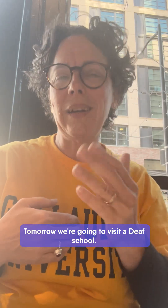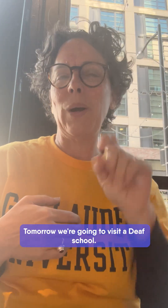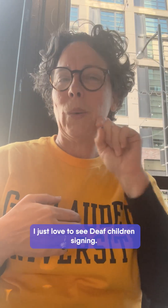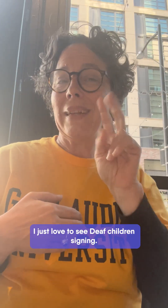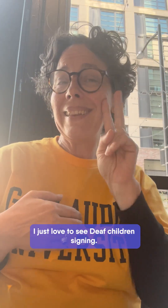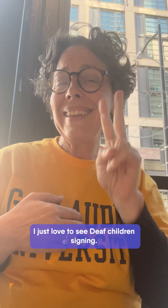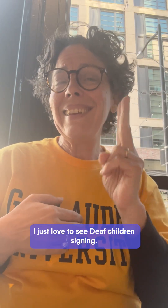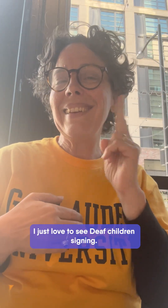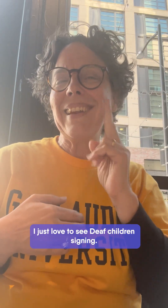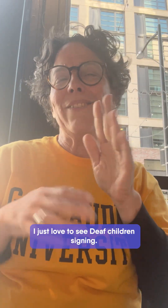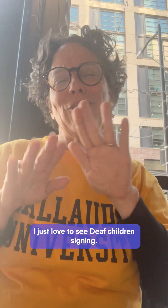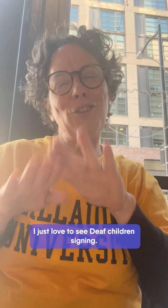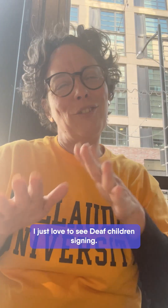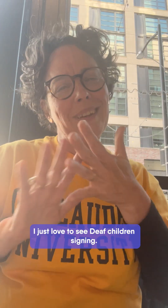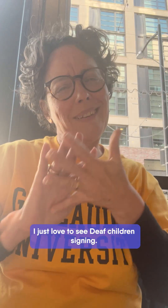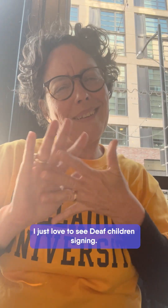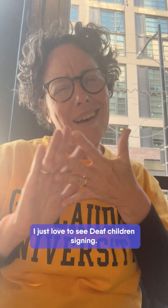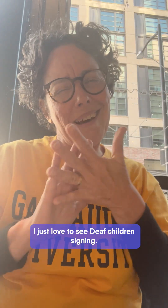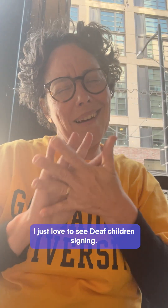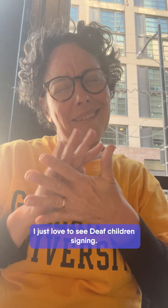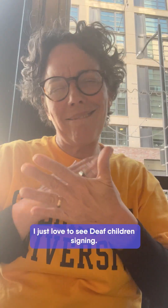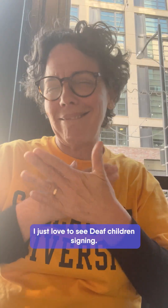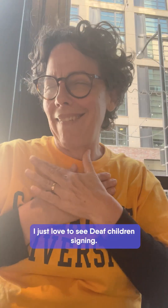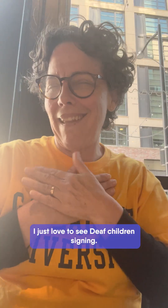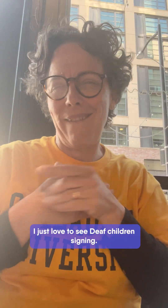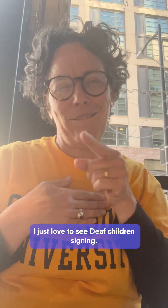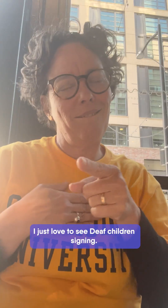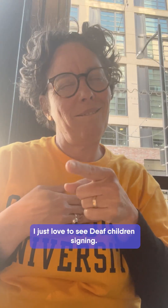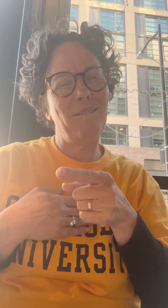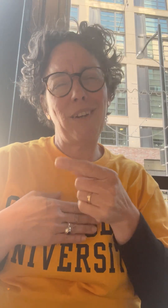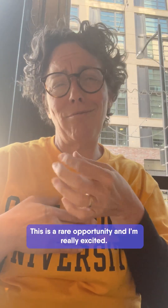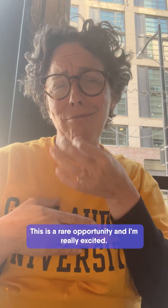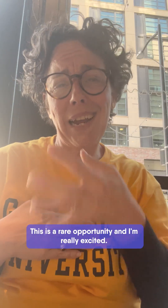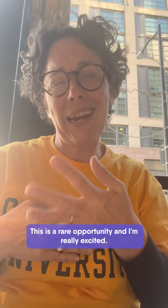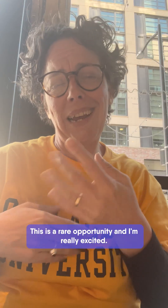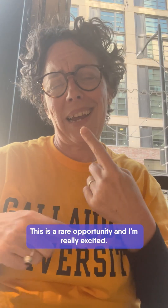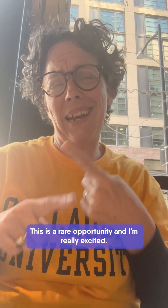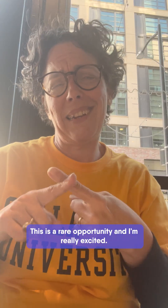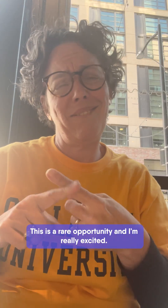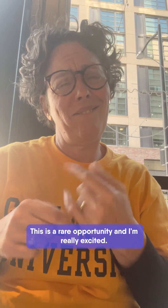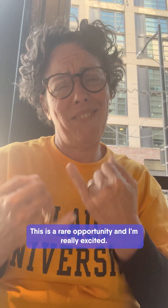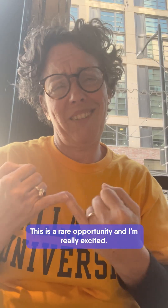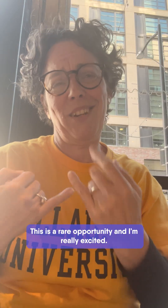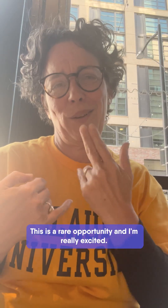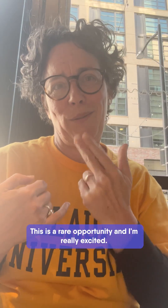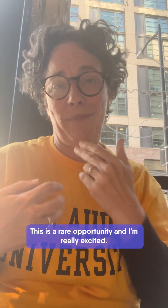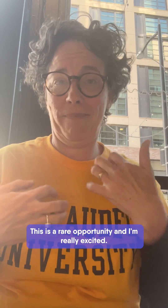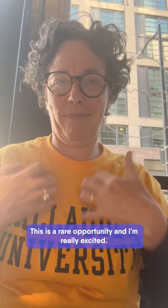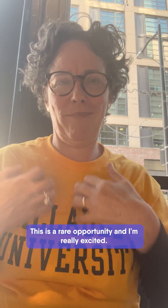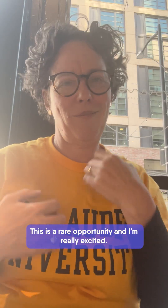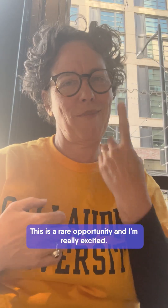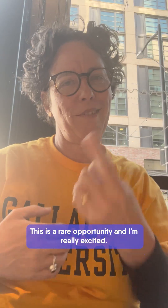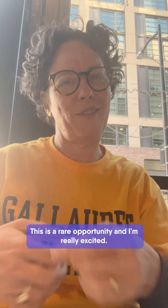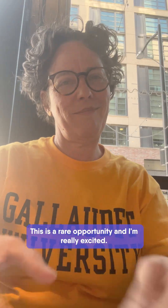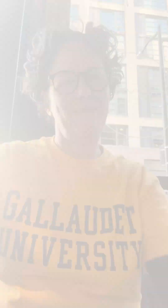I just love to see deaf children signing. This is a rare opportunity, and I'm really excited.